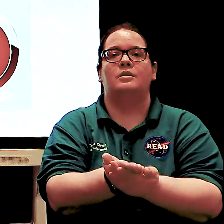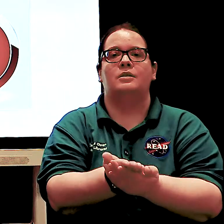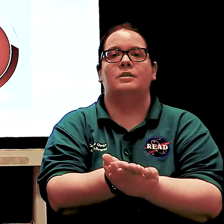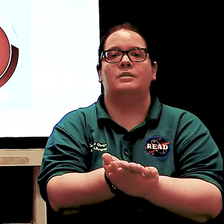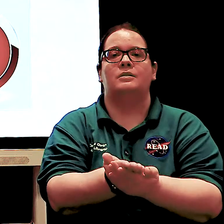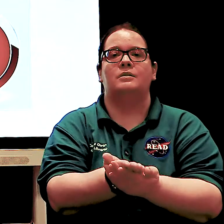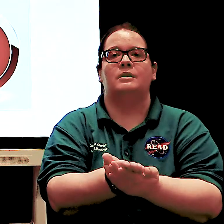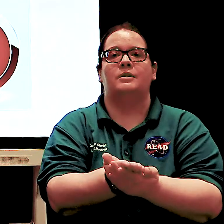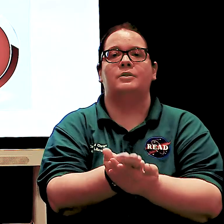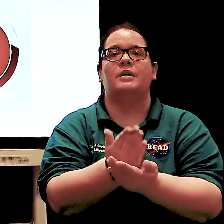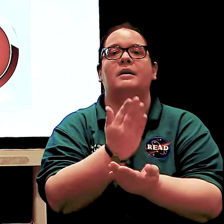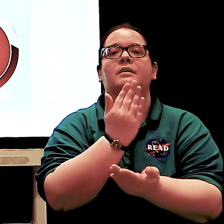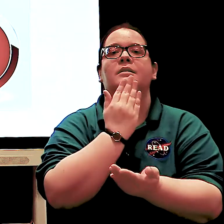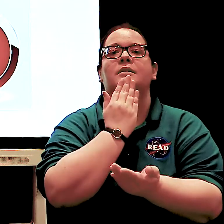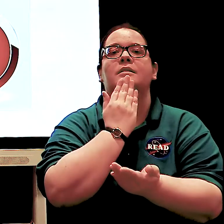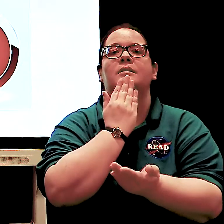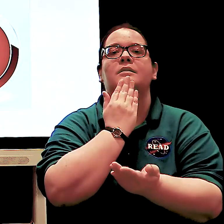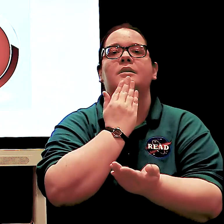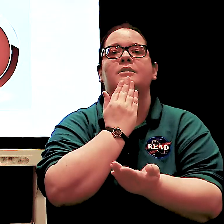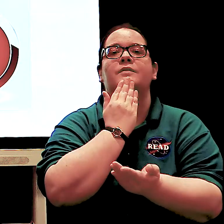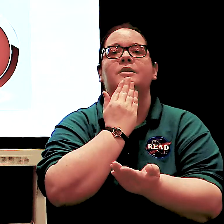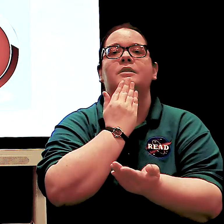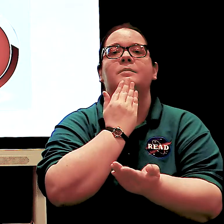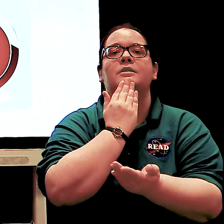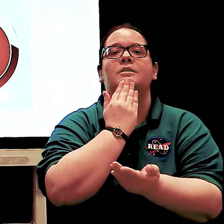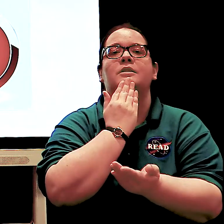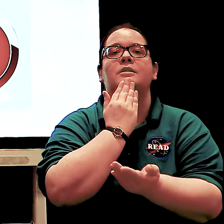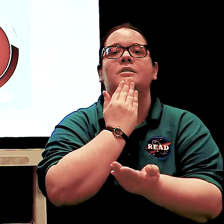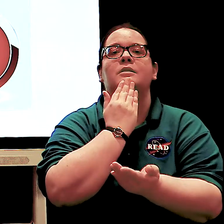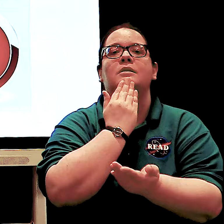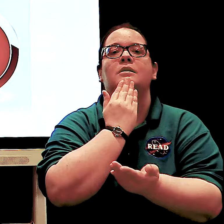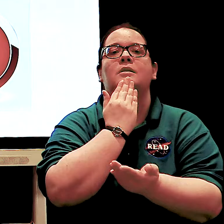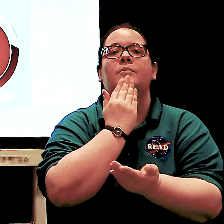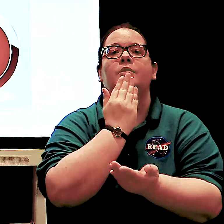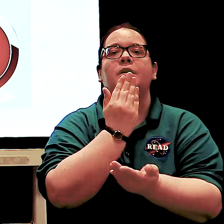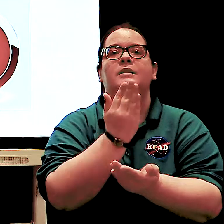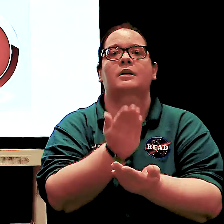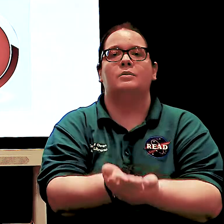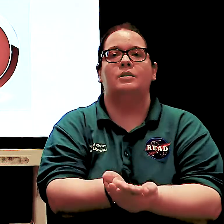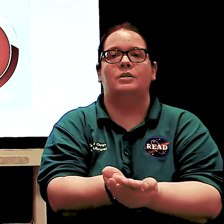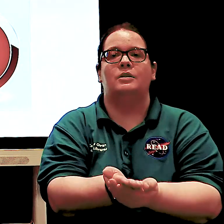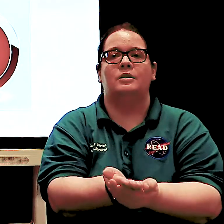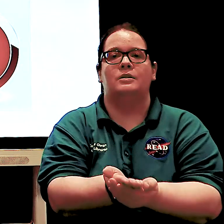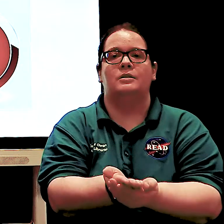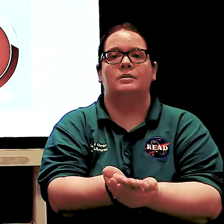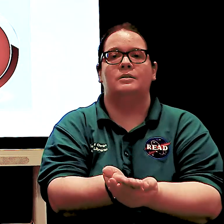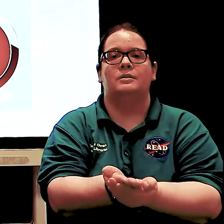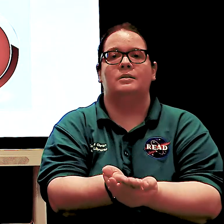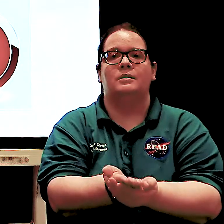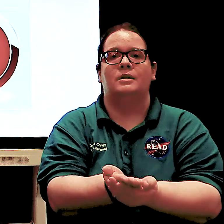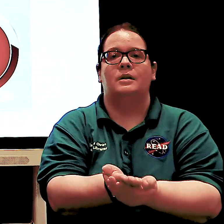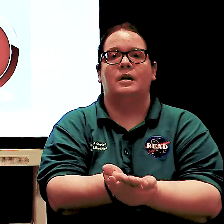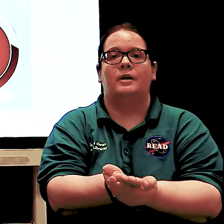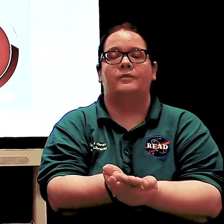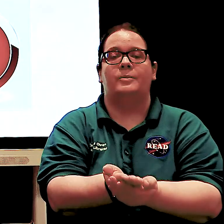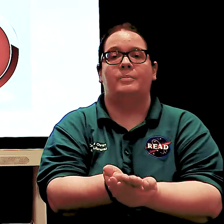Good. Now you try. Touch your fingertips to your chin and bring it down. Good. And for